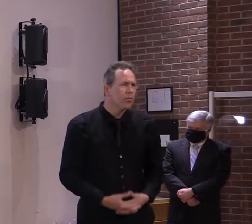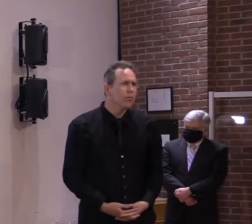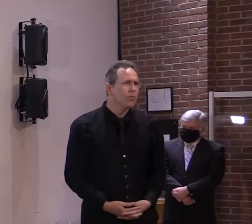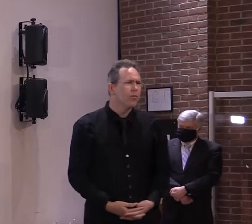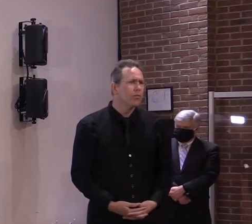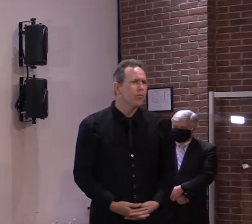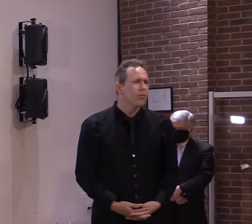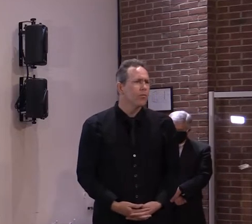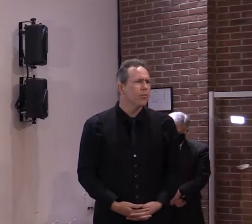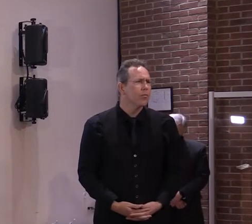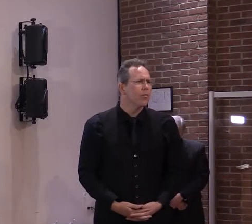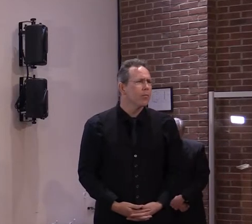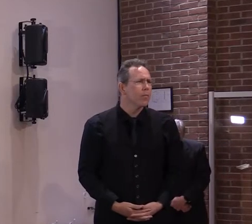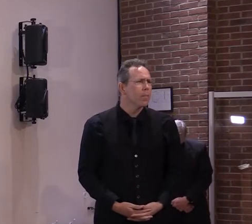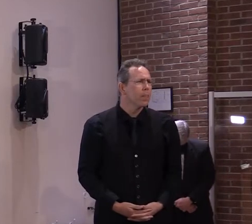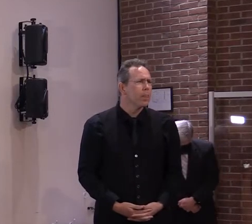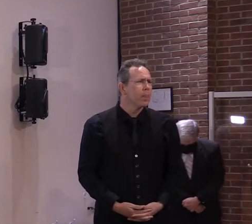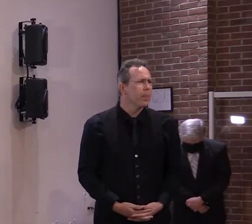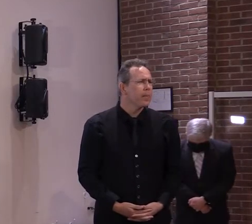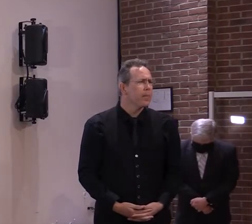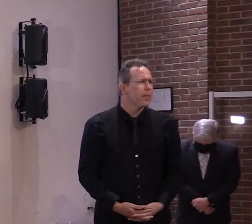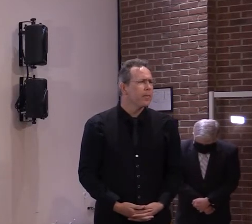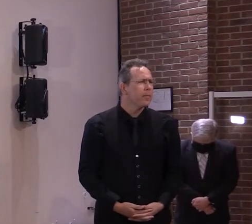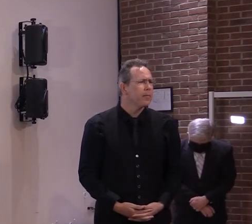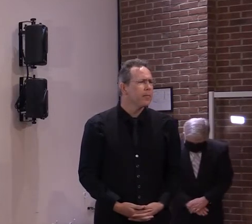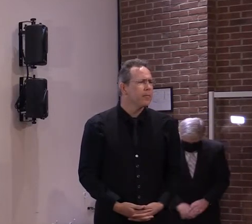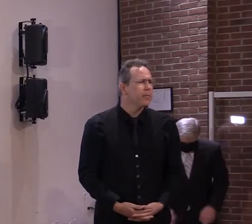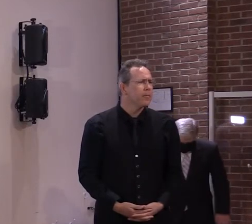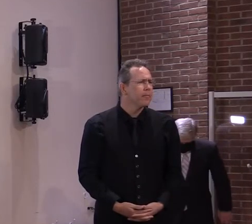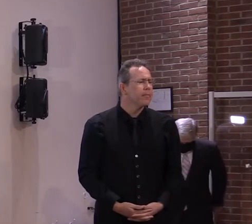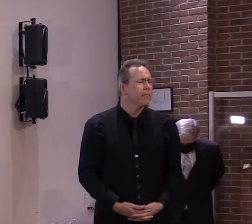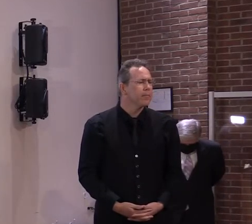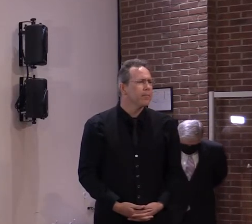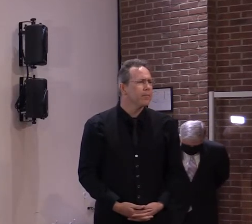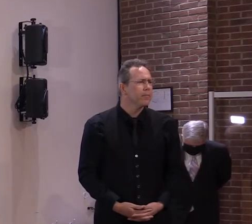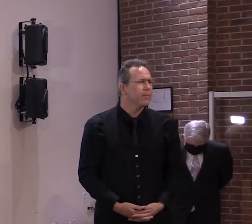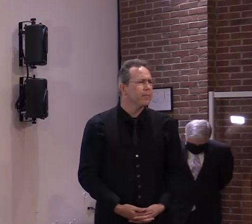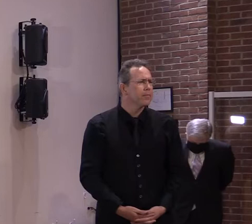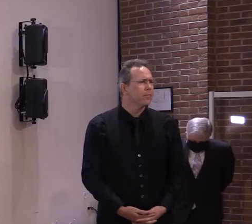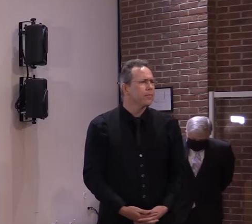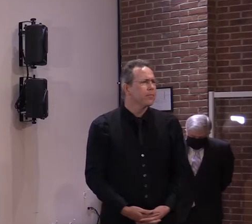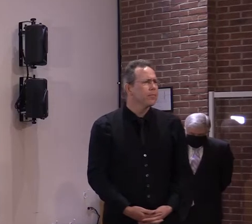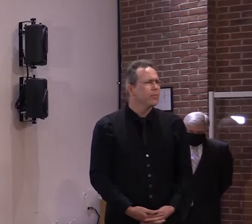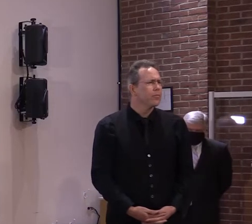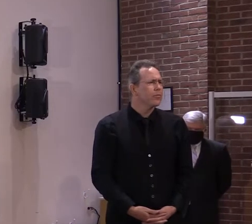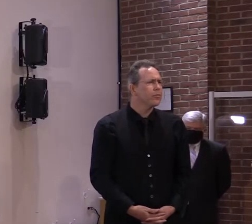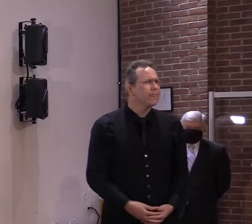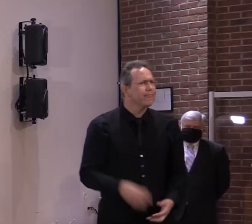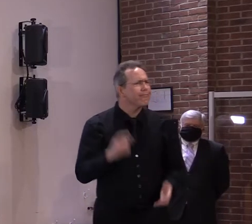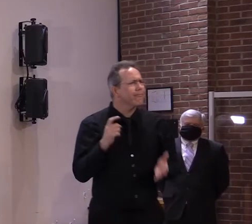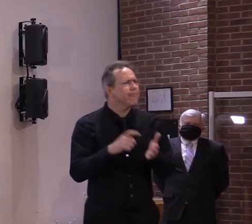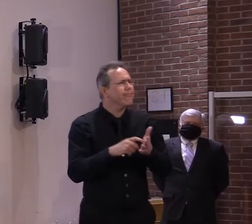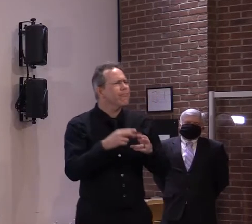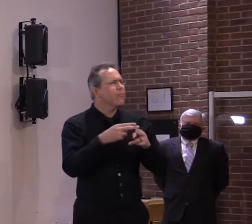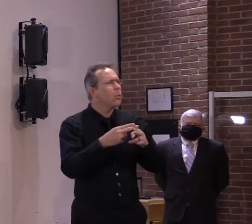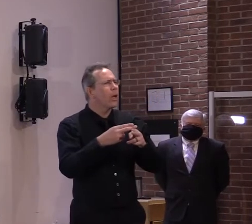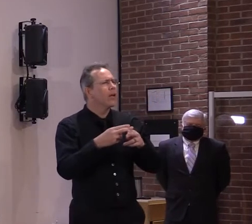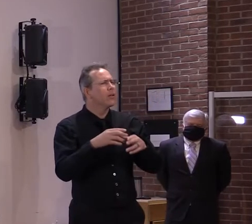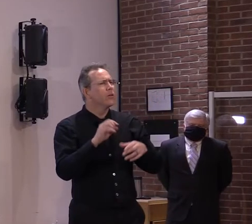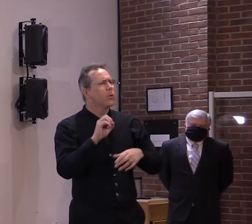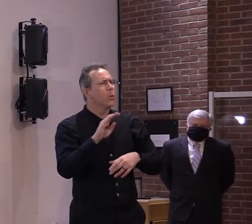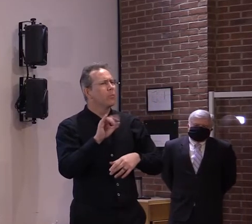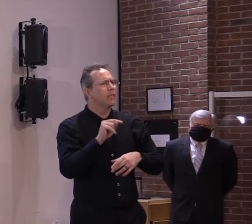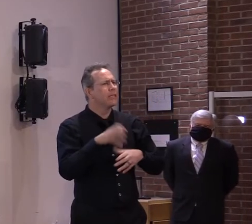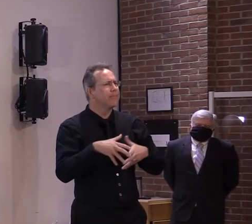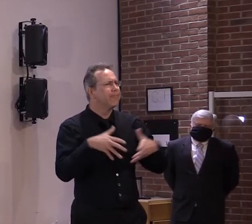to rise. I'm just curious if you have any details on sort of the issue as it pertains to Vermont. I know we're a pretty